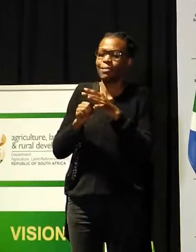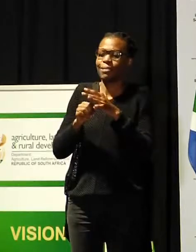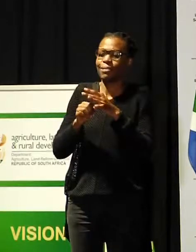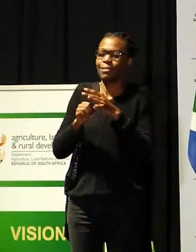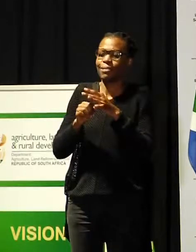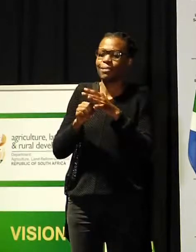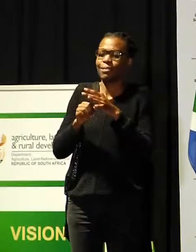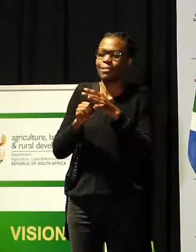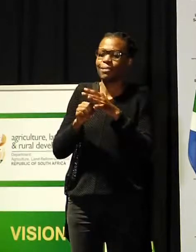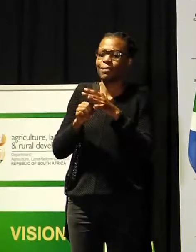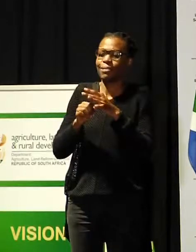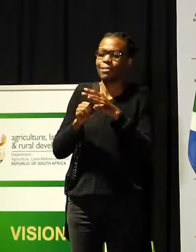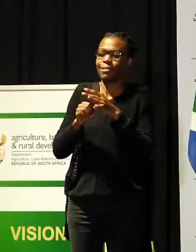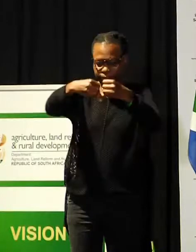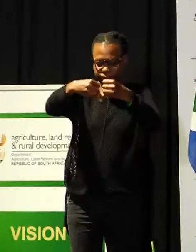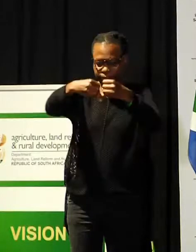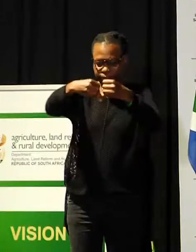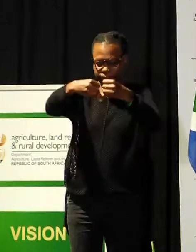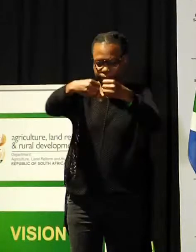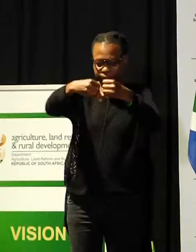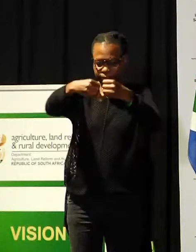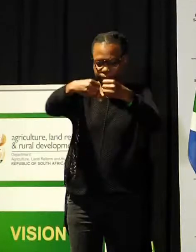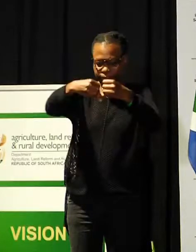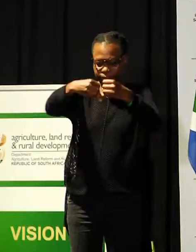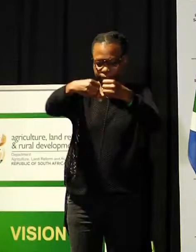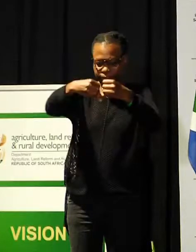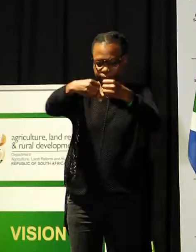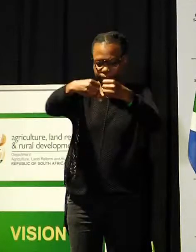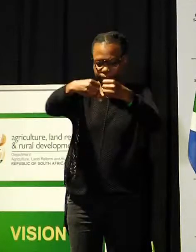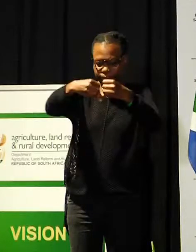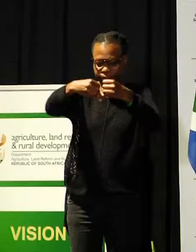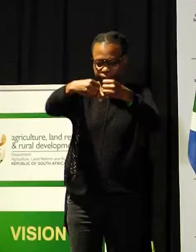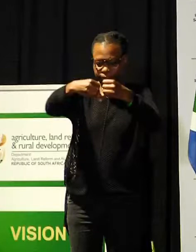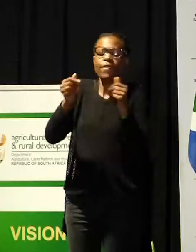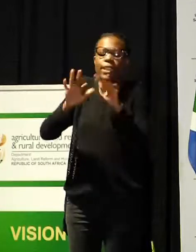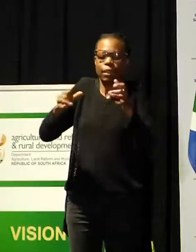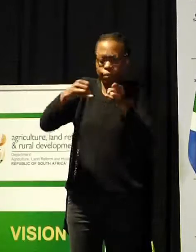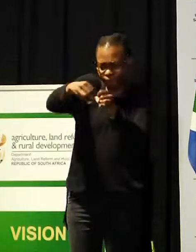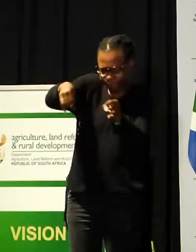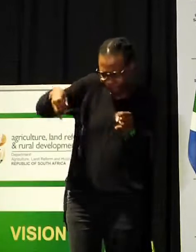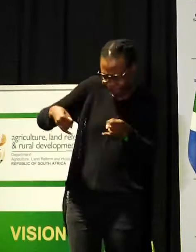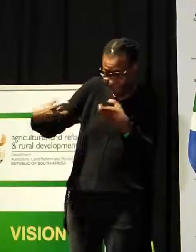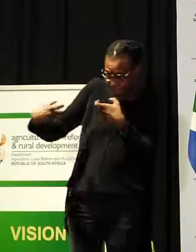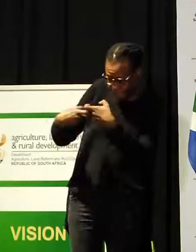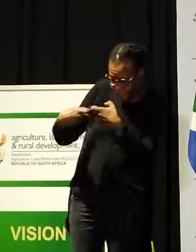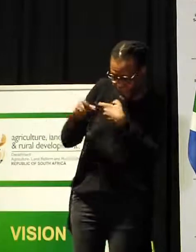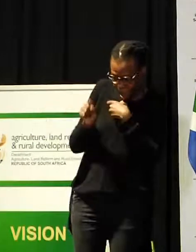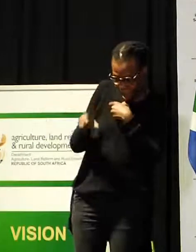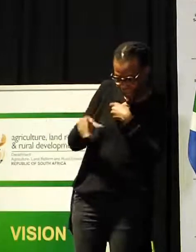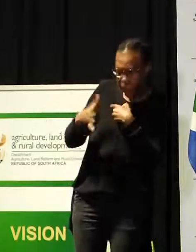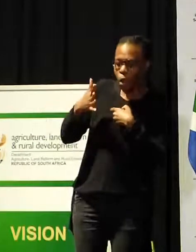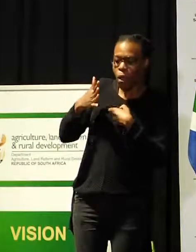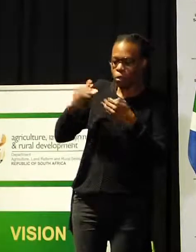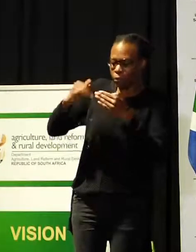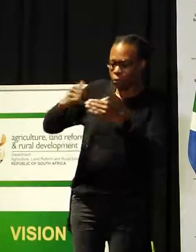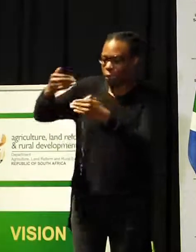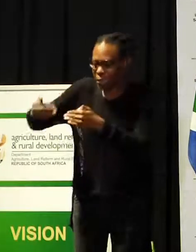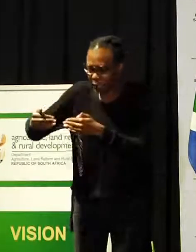boundary dispute or conflict over land between traditional communities, because in some cases there are